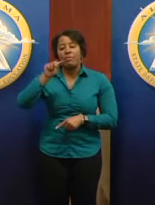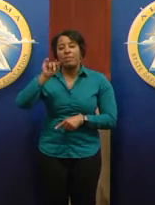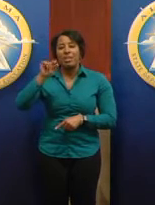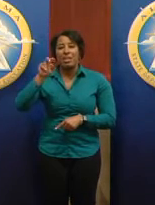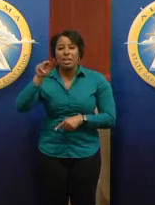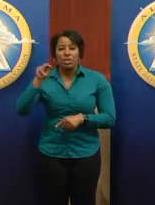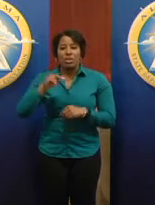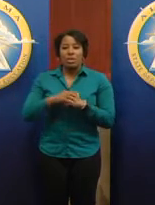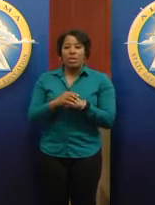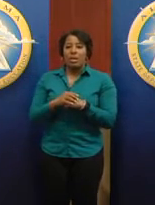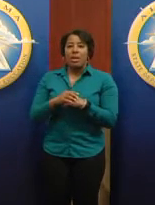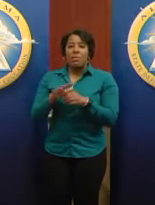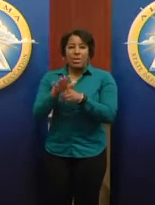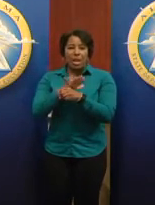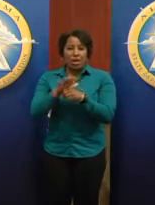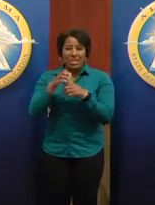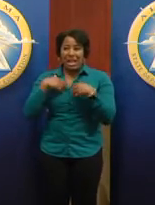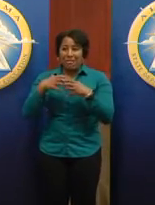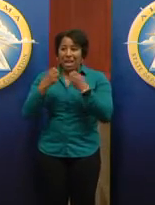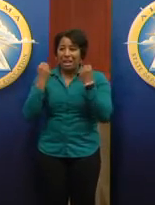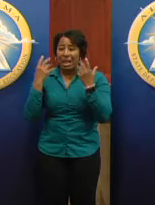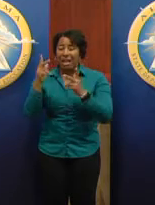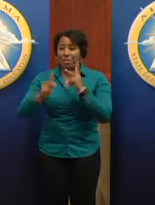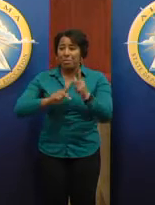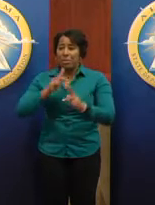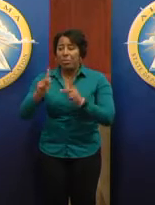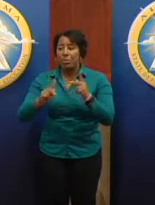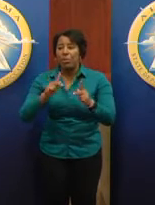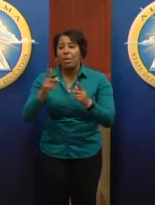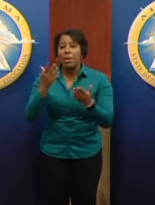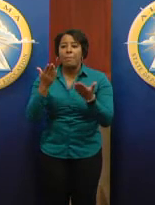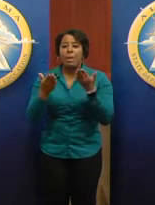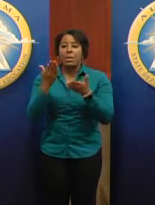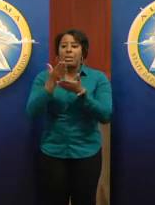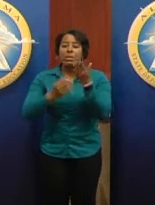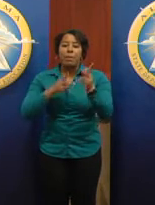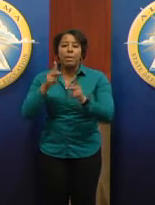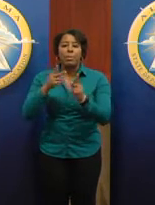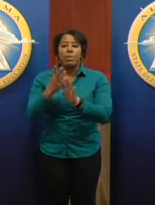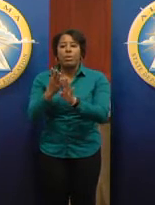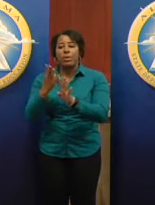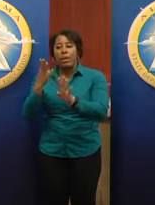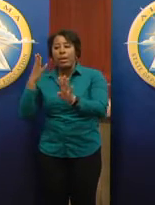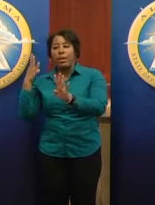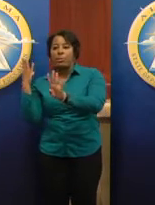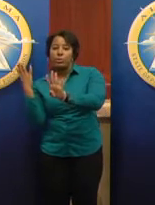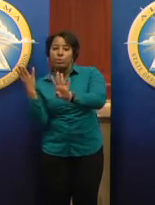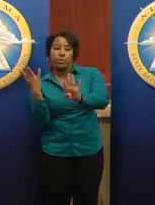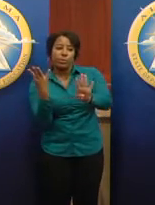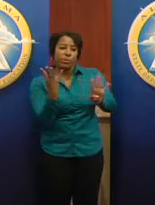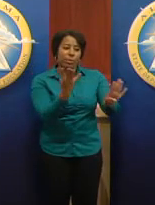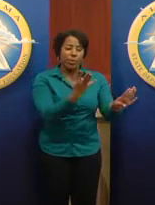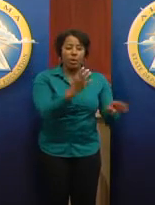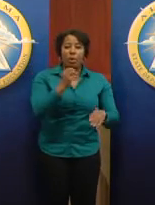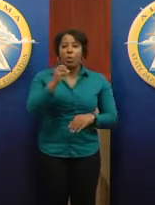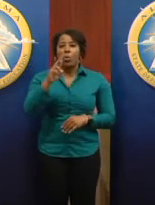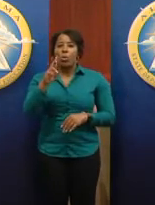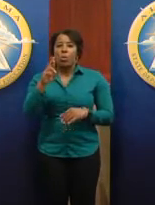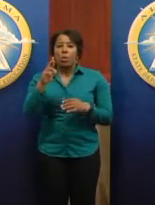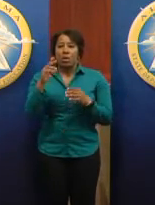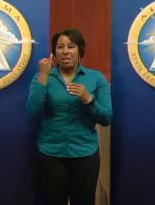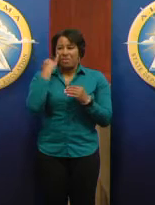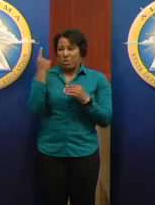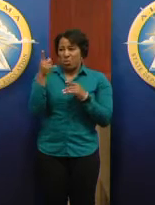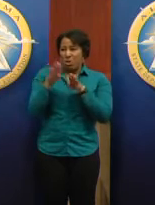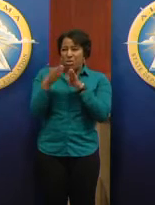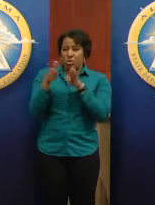are congested because you have maybe choke points of when people are lining up to file into a facility or go through a single doorway, those